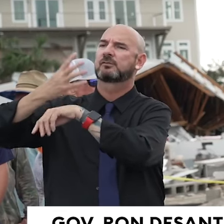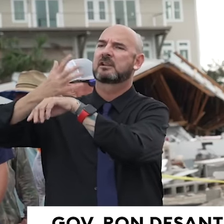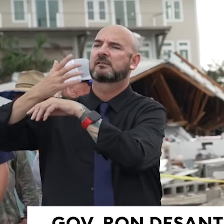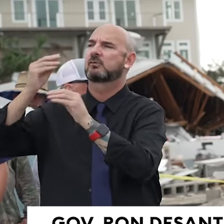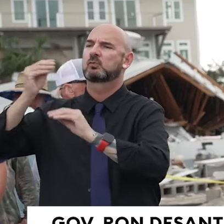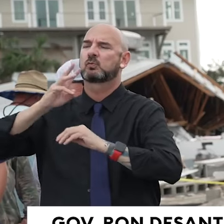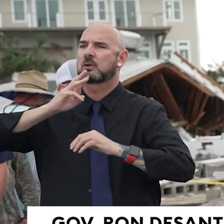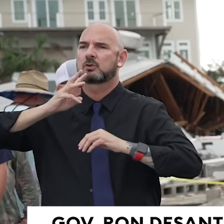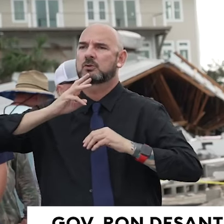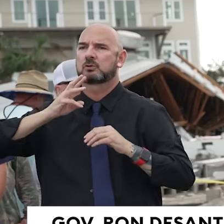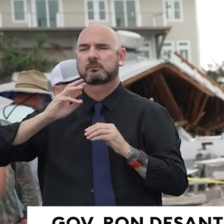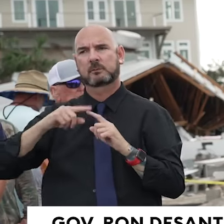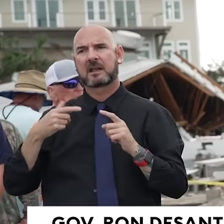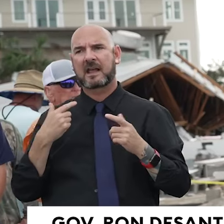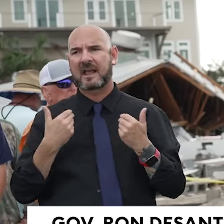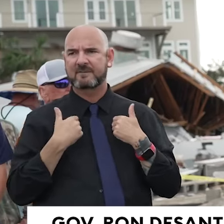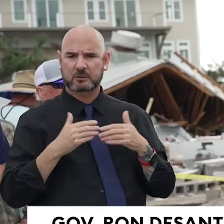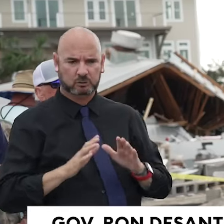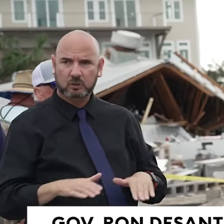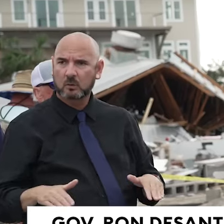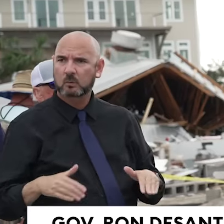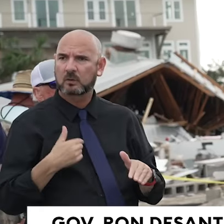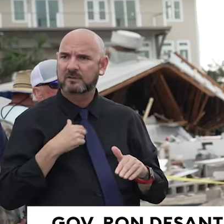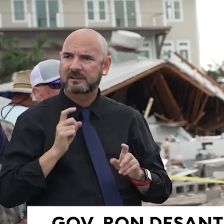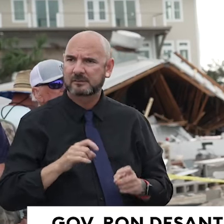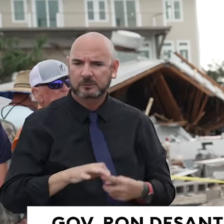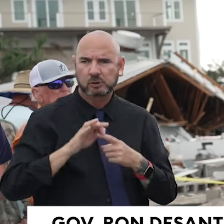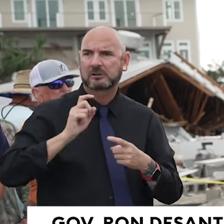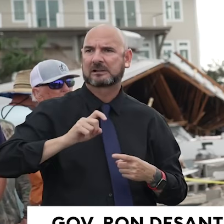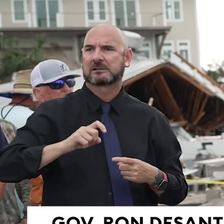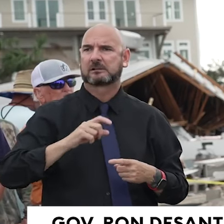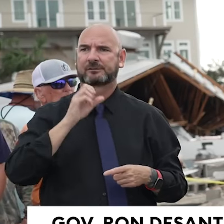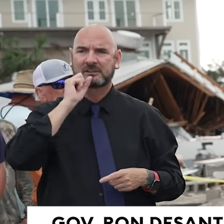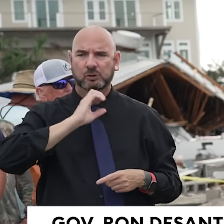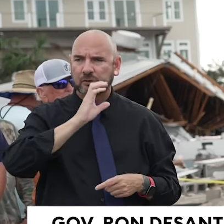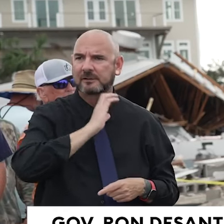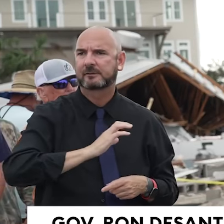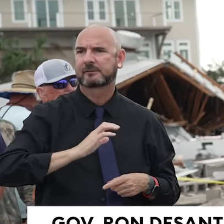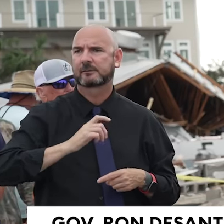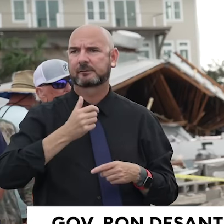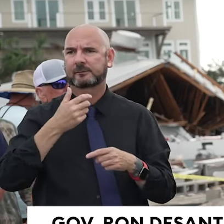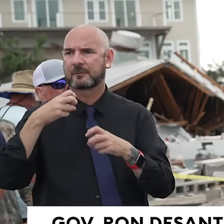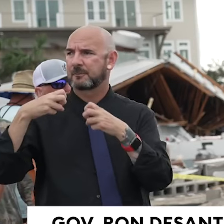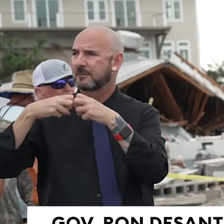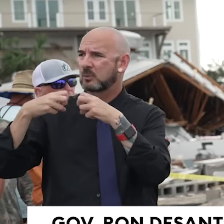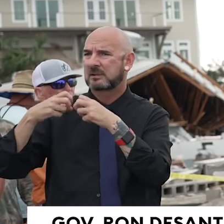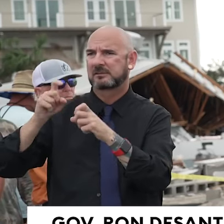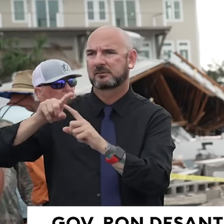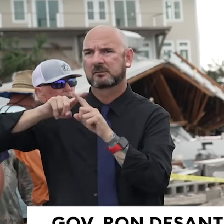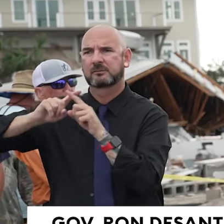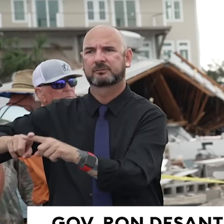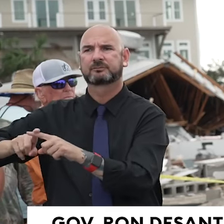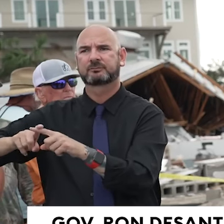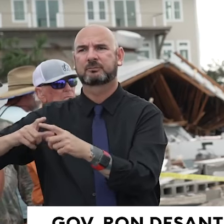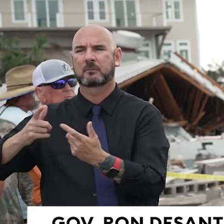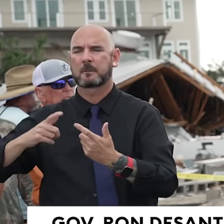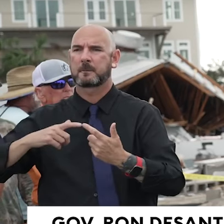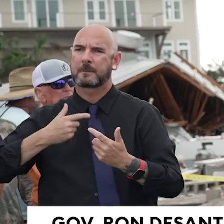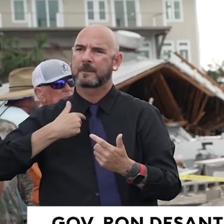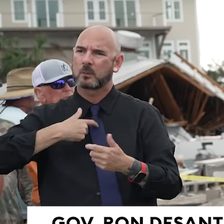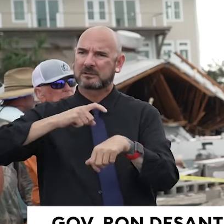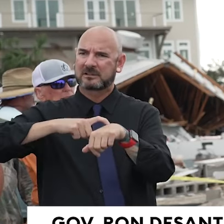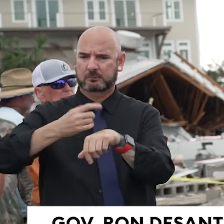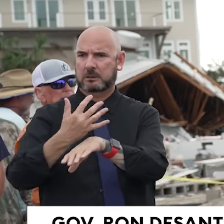a child with special needs, you have a senior that is power dependent, you have this stuff, you run out of time very